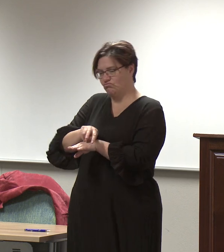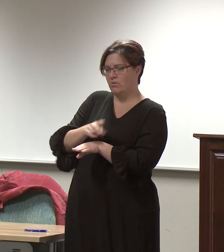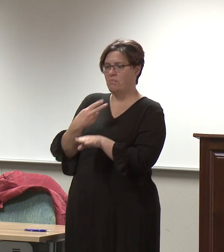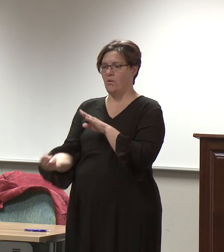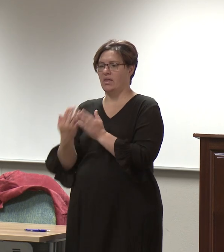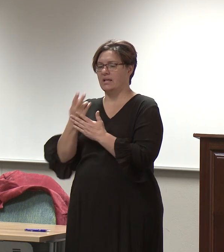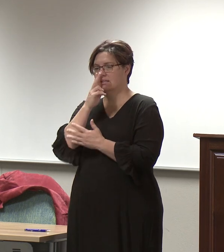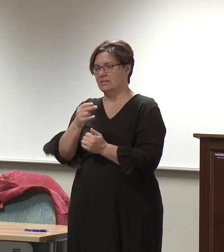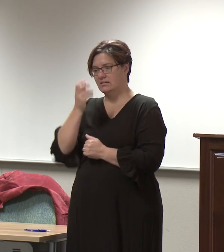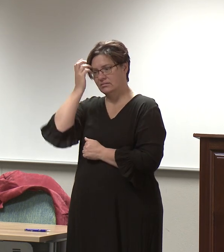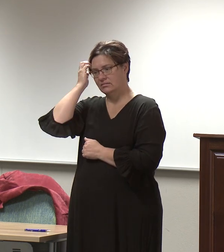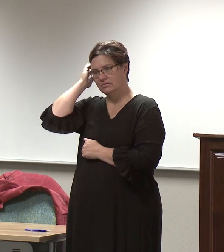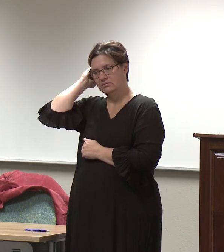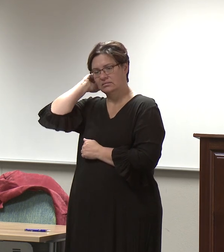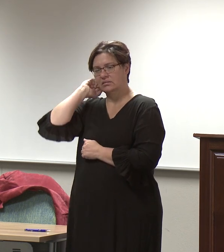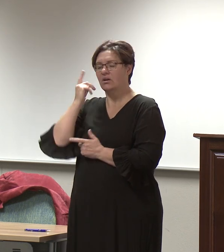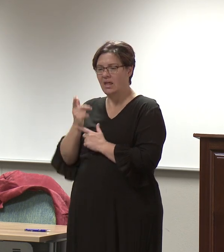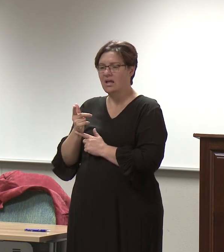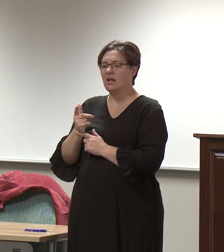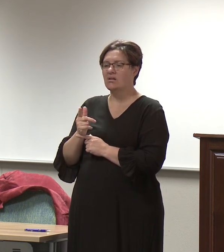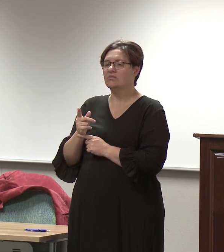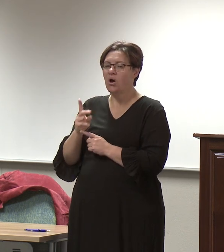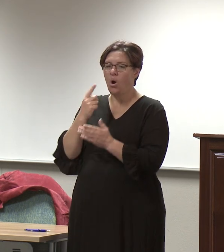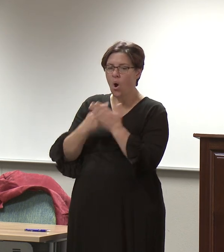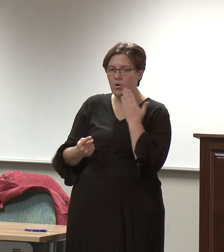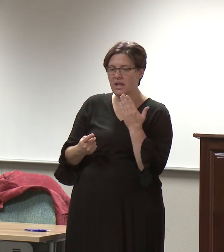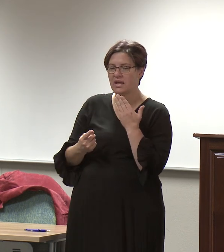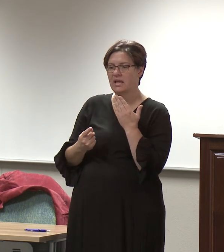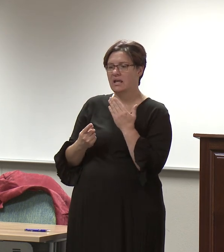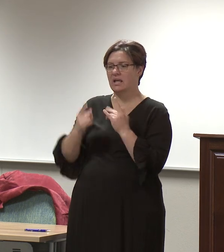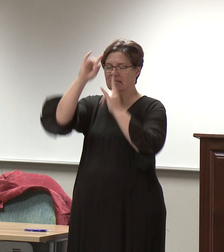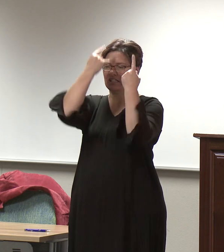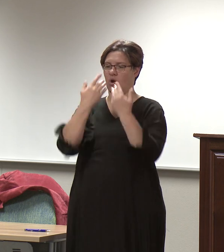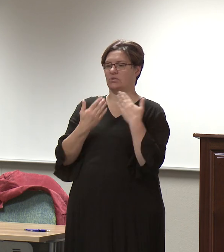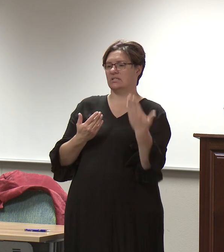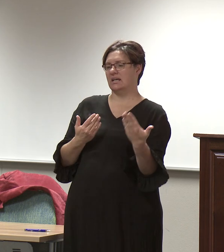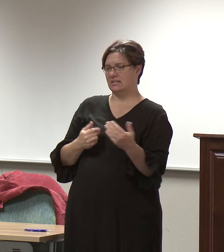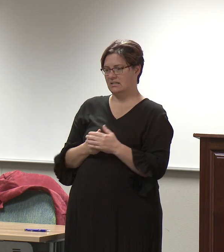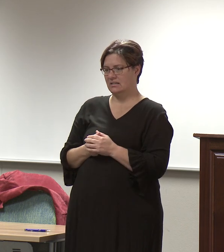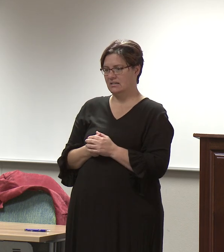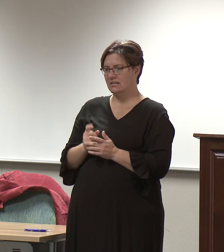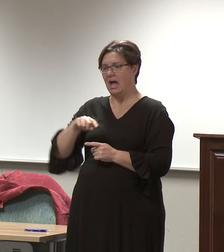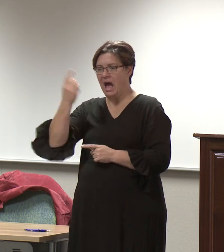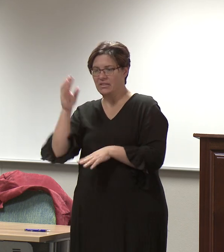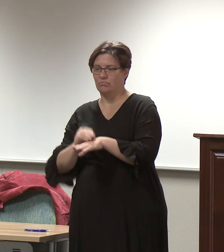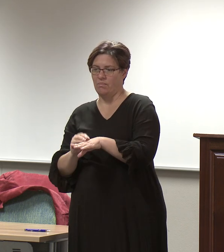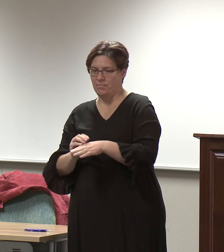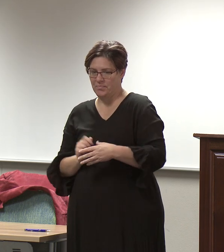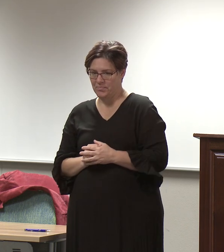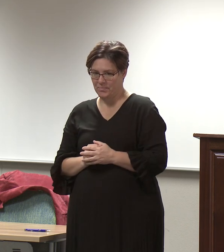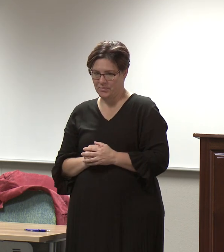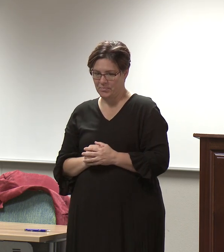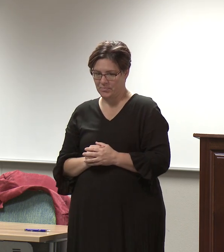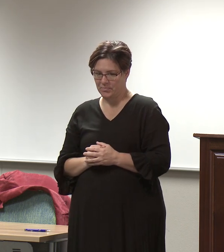Because the social science, usually they see only the metropolitan side. The rest is a problem,